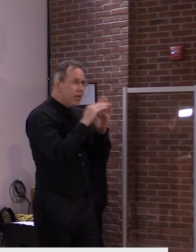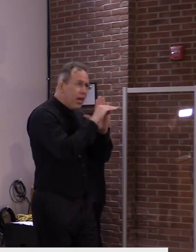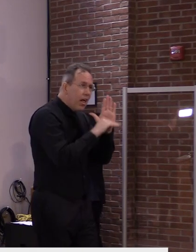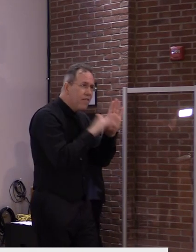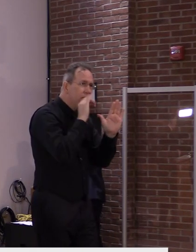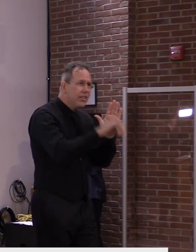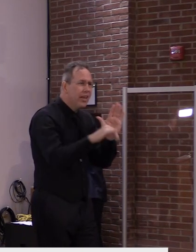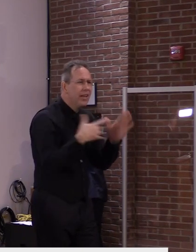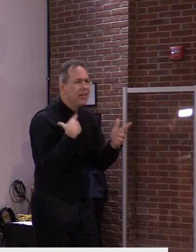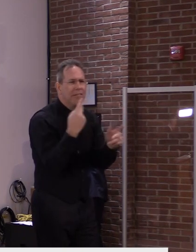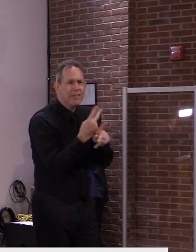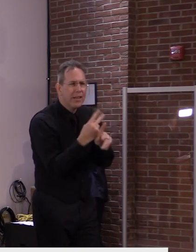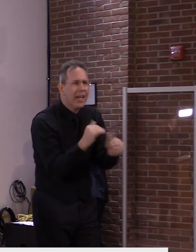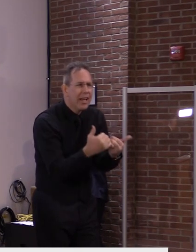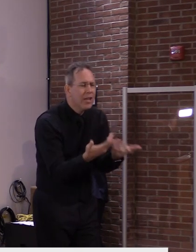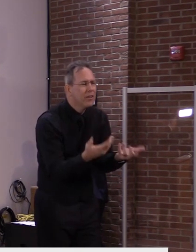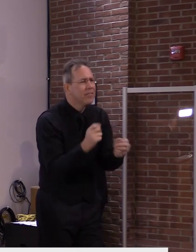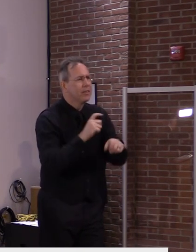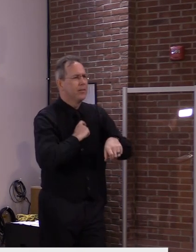imagine possible.